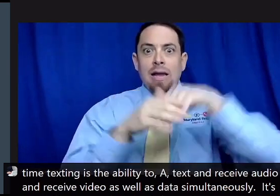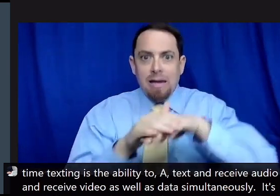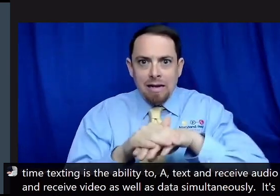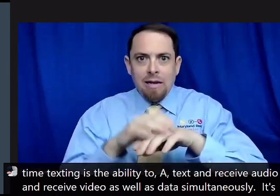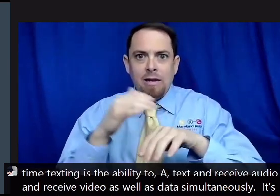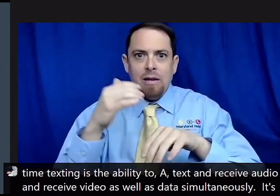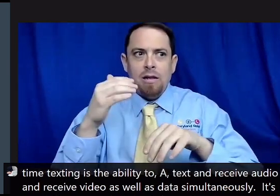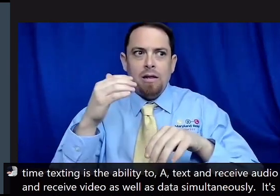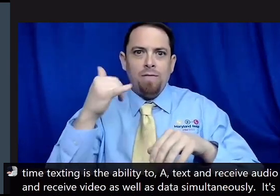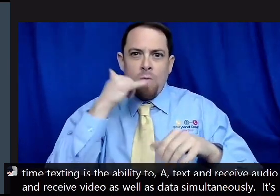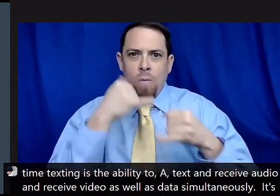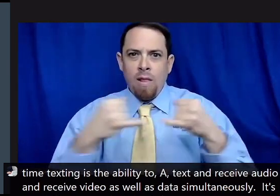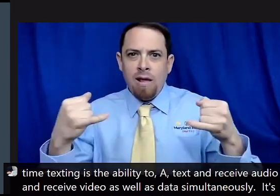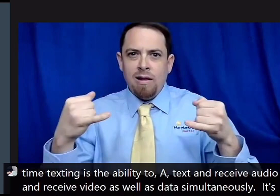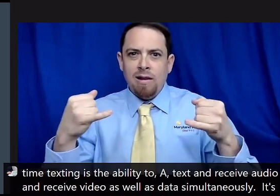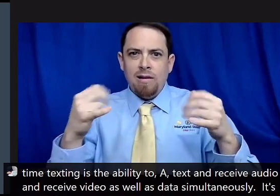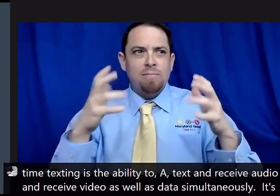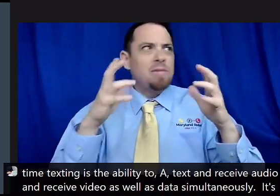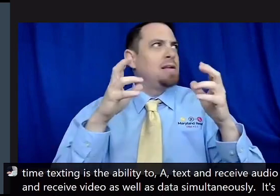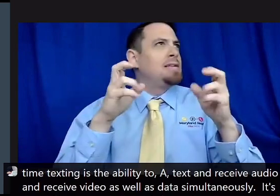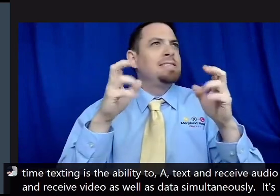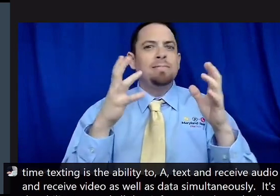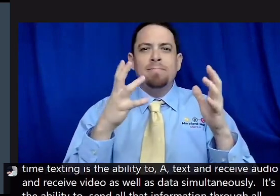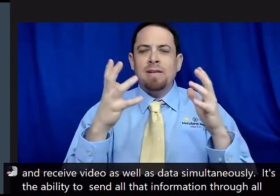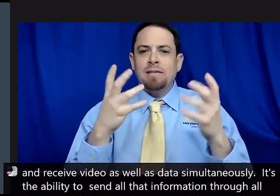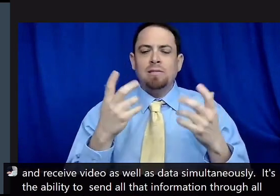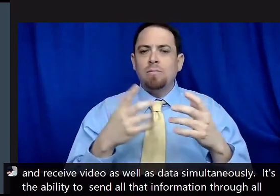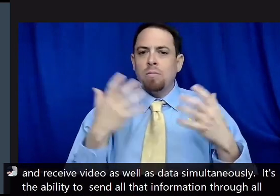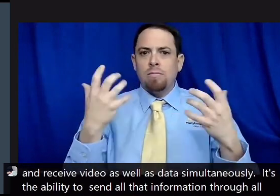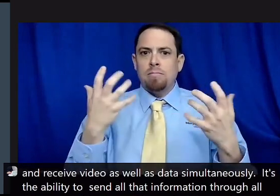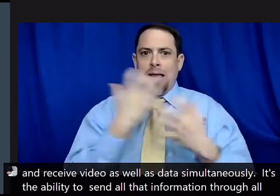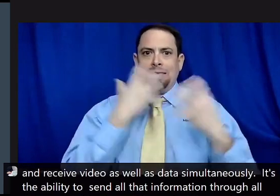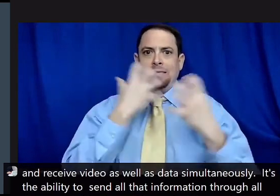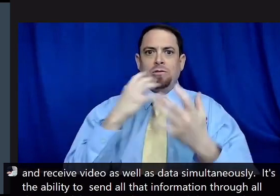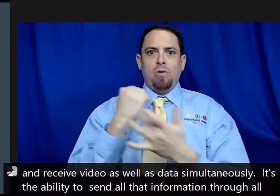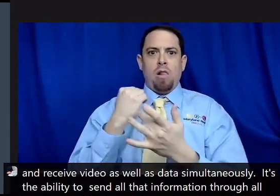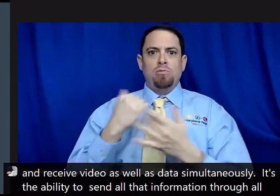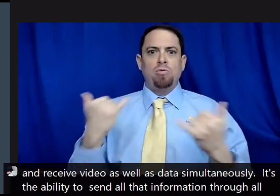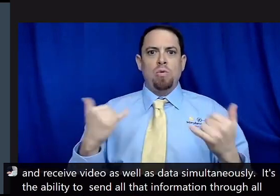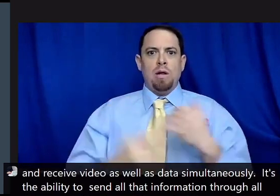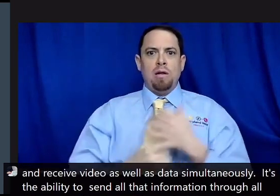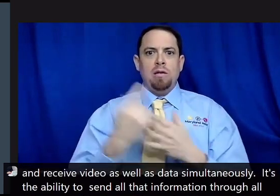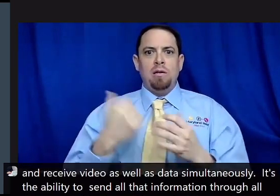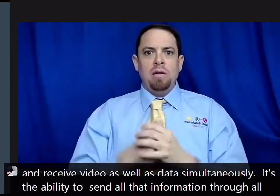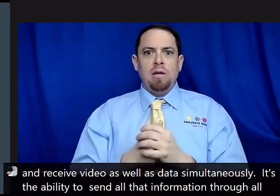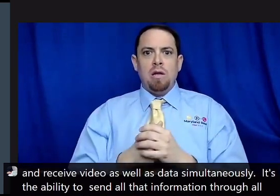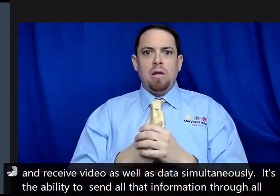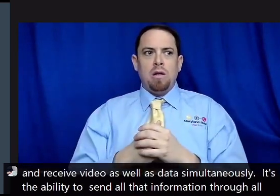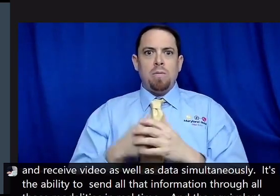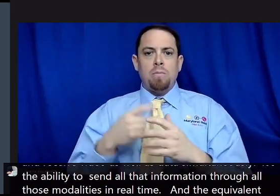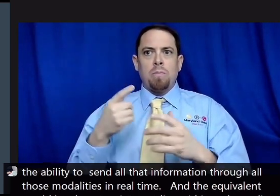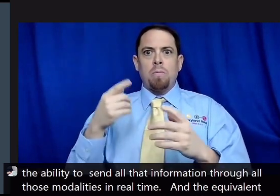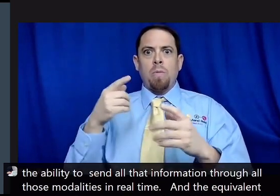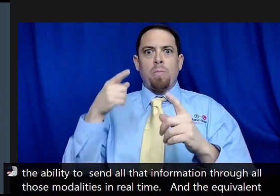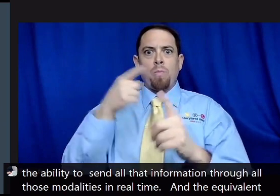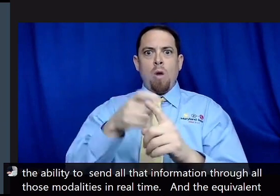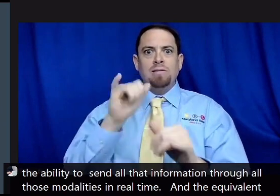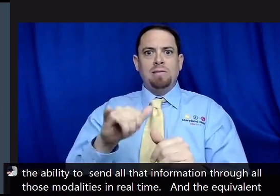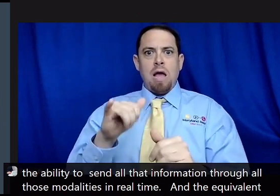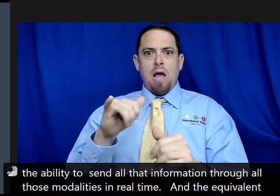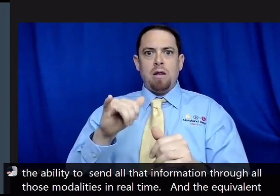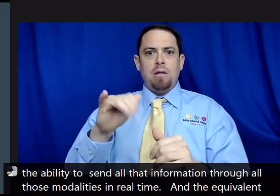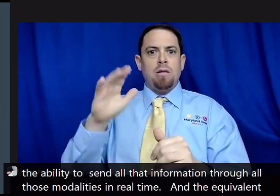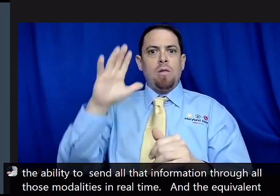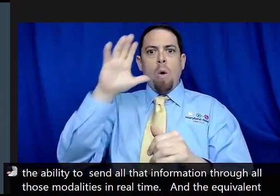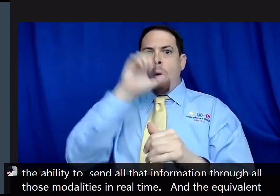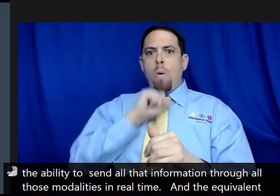the equivalent would be almost an internet line within a phone line. It's so hard to explain. It's just amazing the capabilities